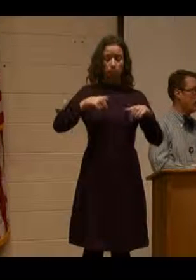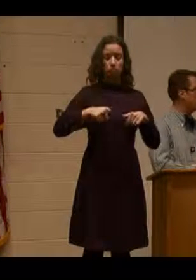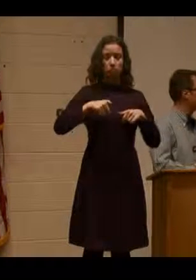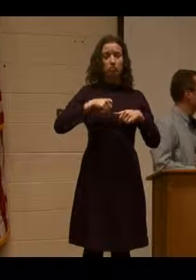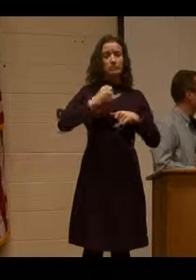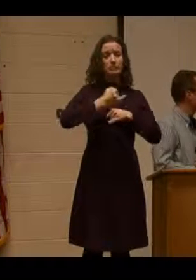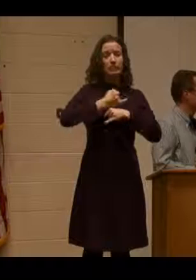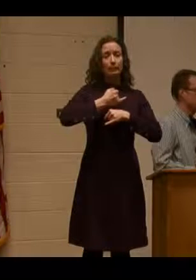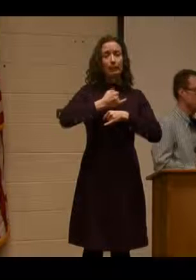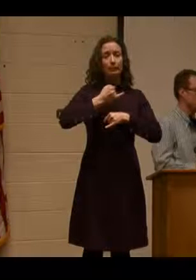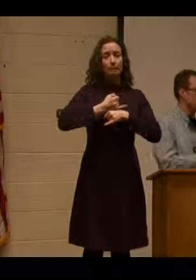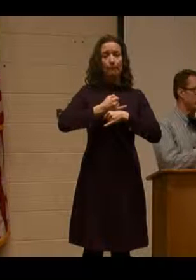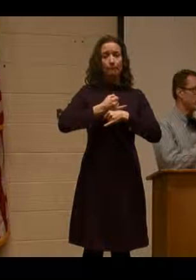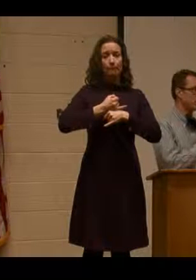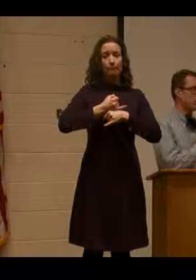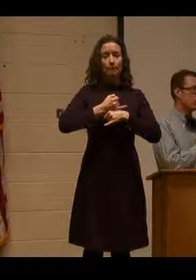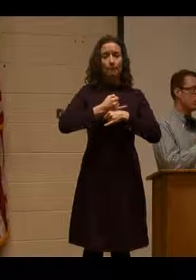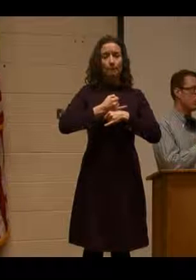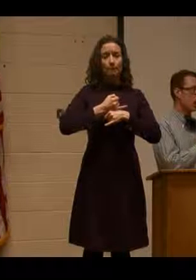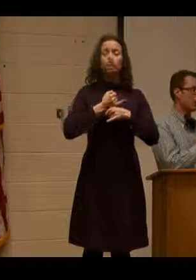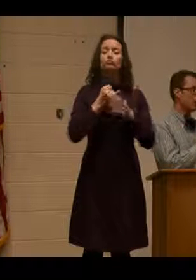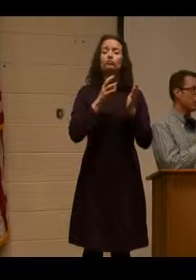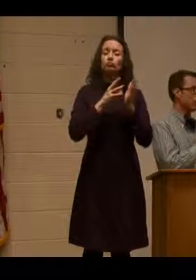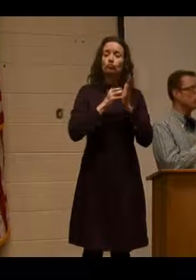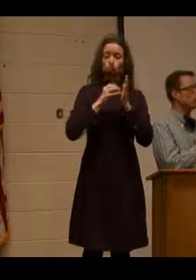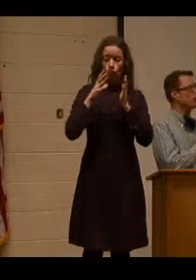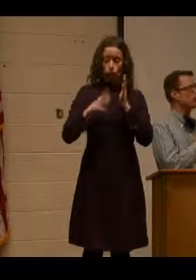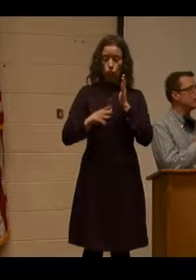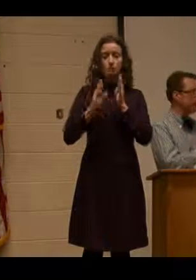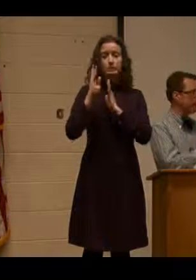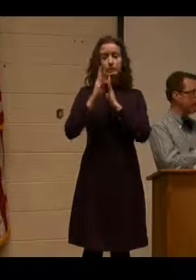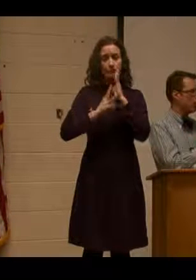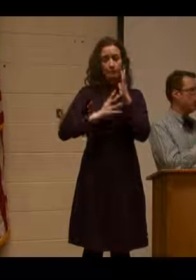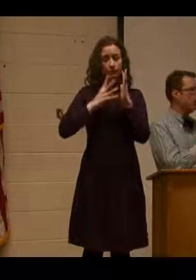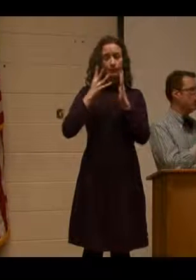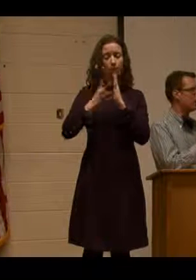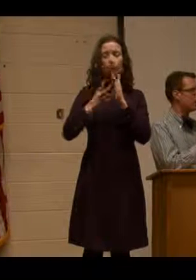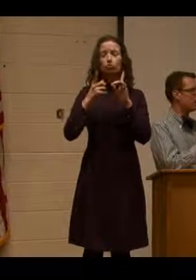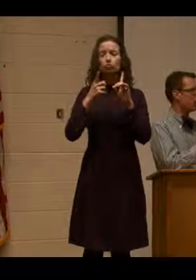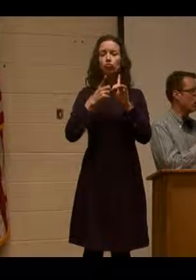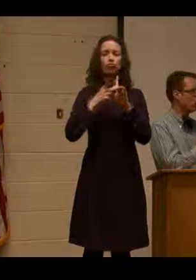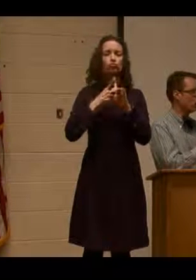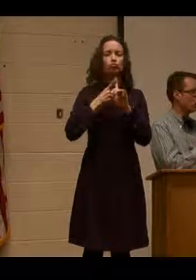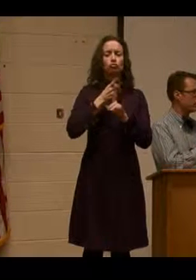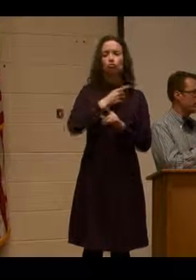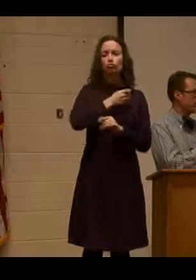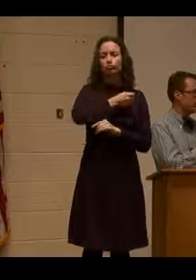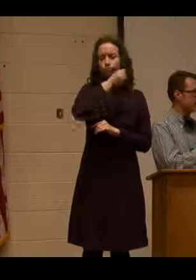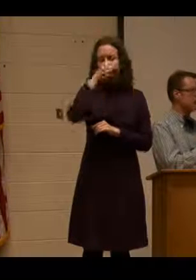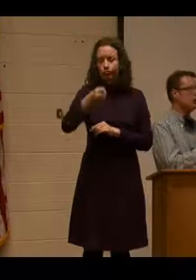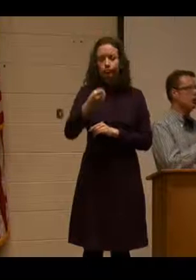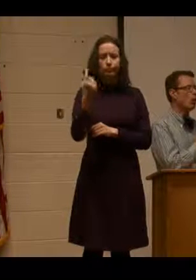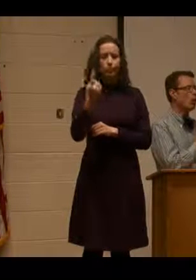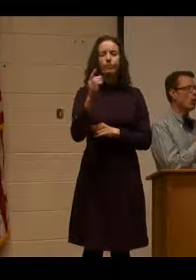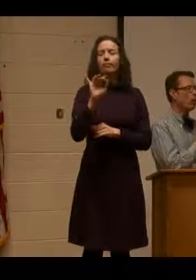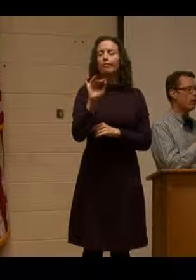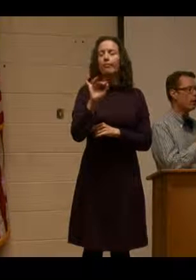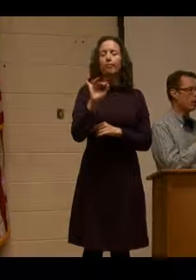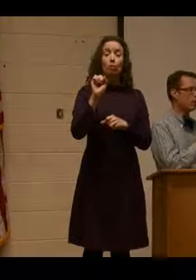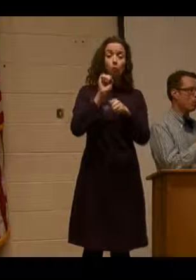that students are scheduled into something, whether it be a work site or